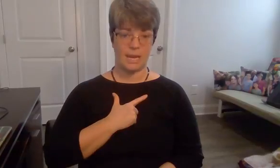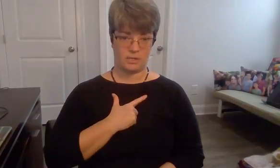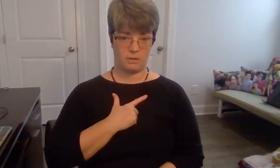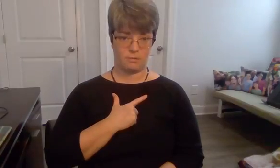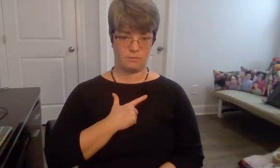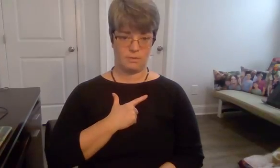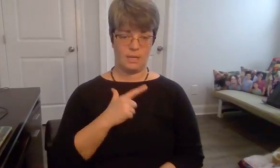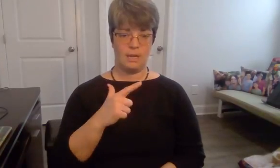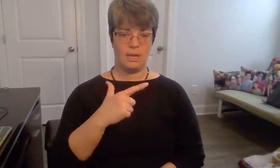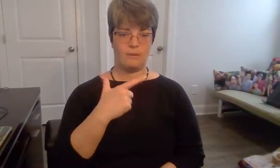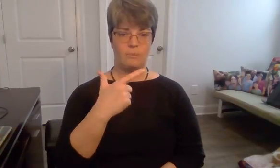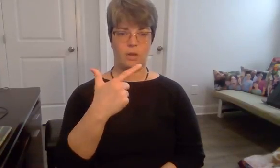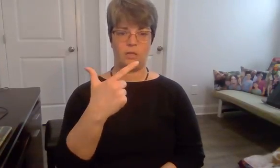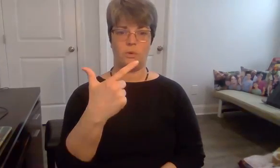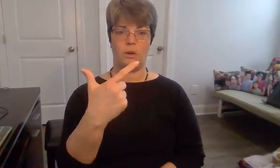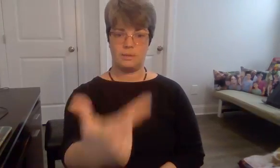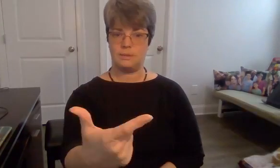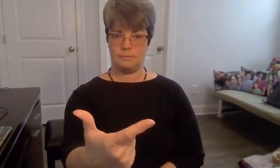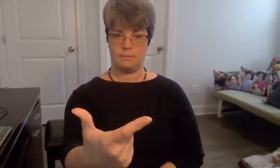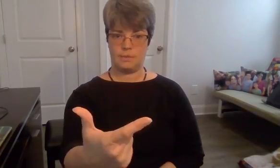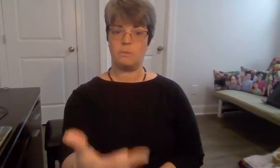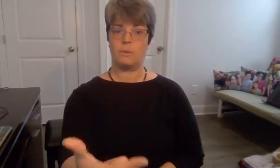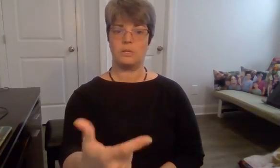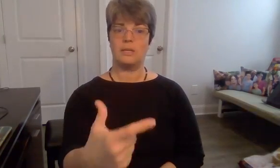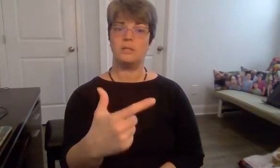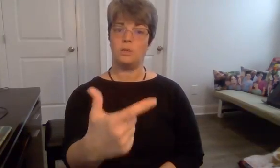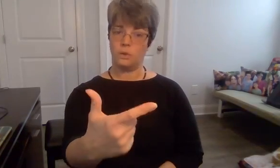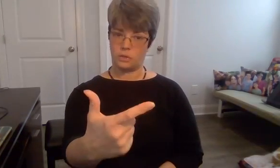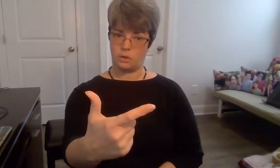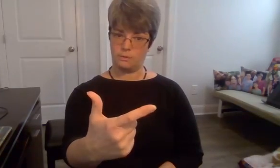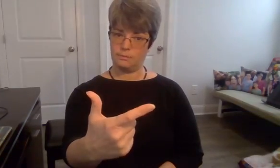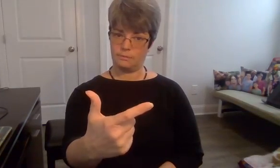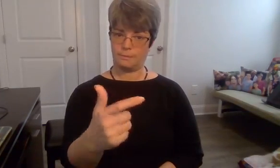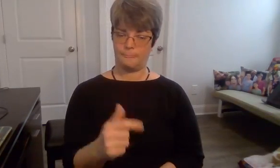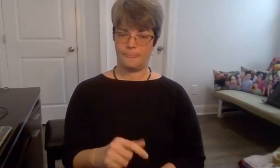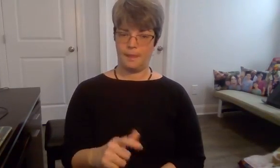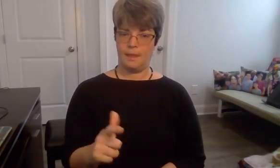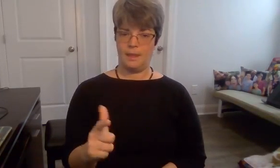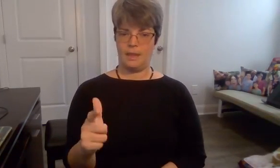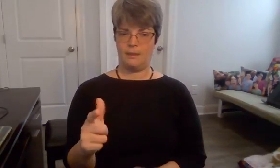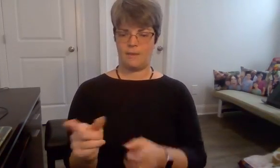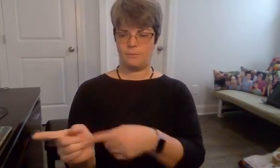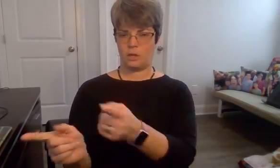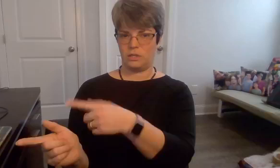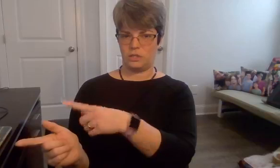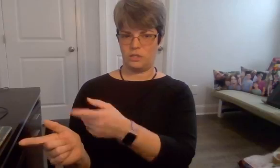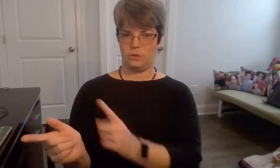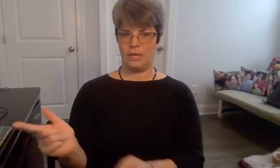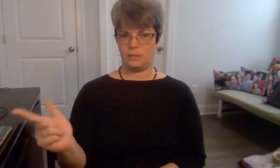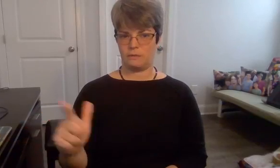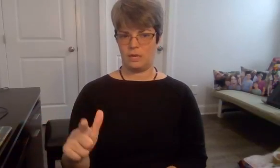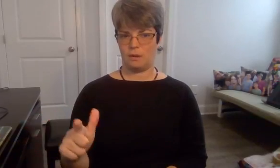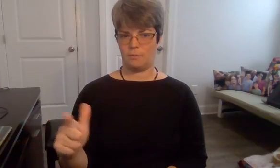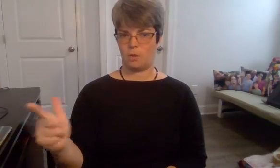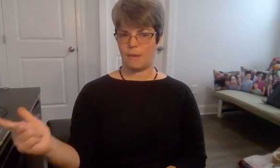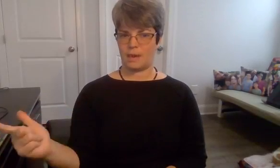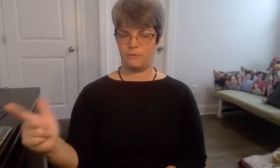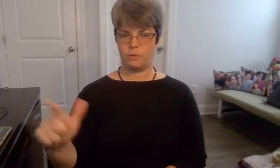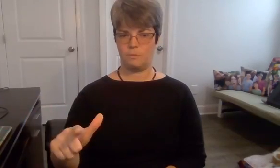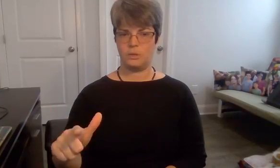turn. If I put it towards the other person, it's your turn. If I'm talking to 2 kids over here, I'm going back and forth